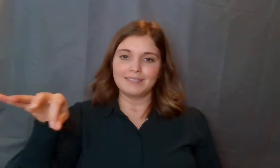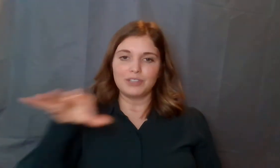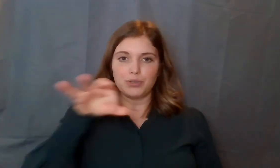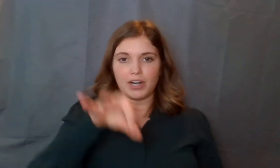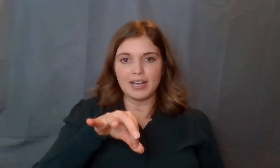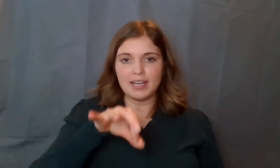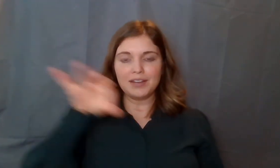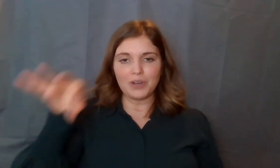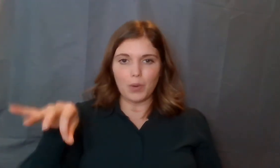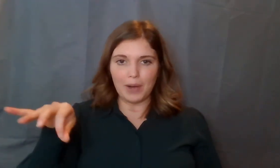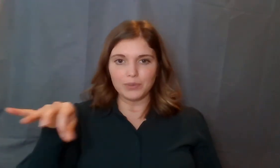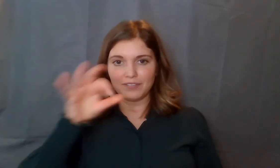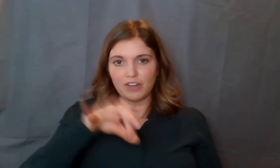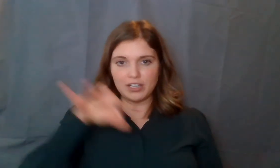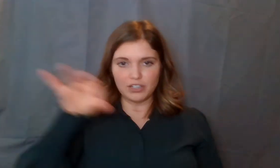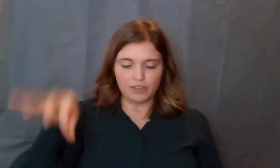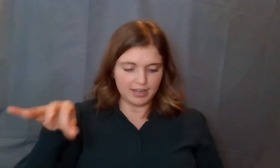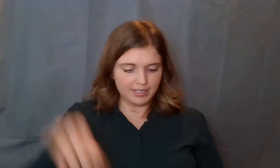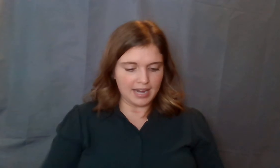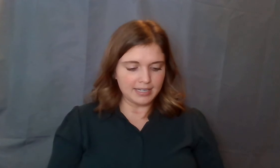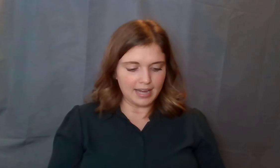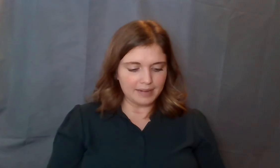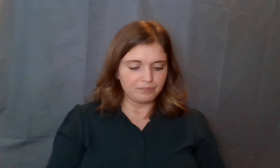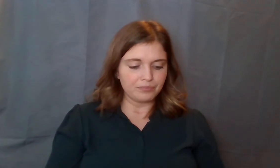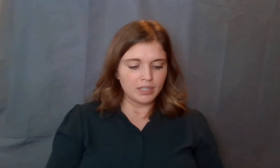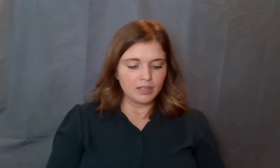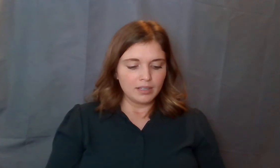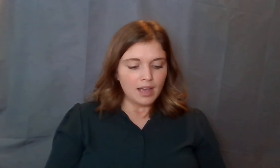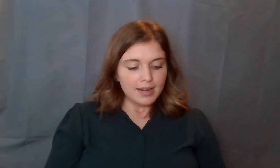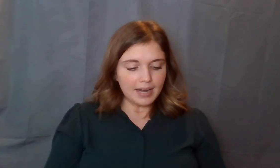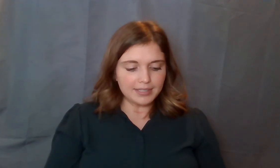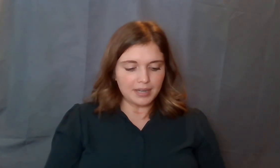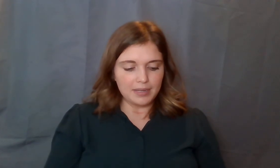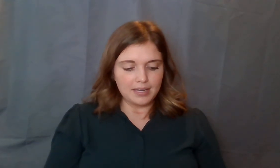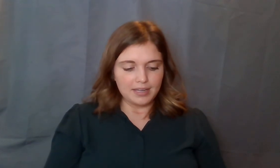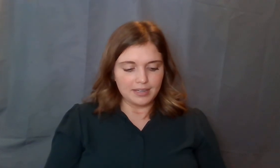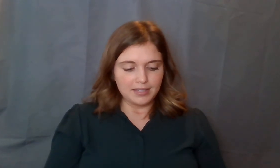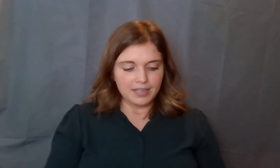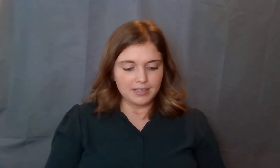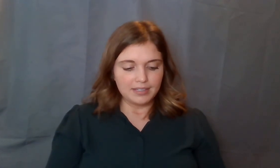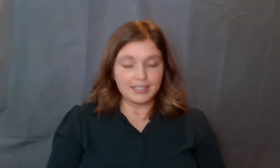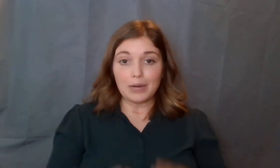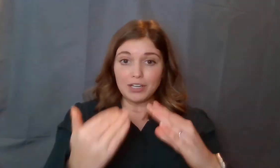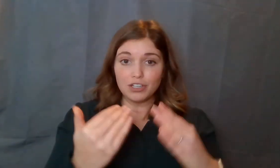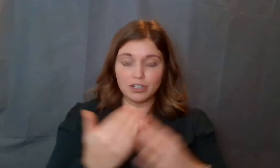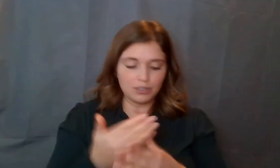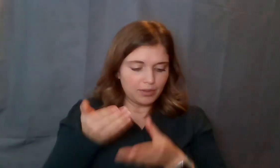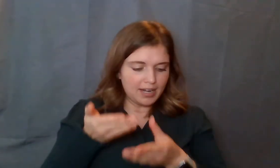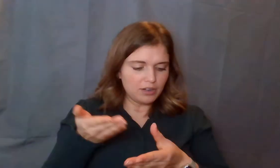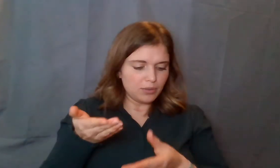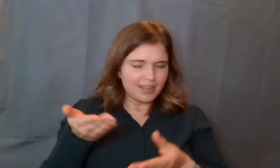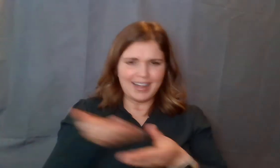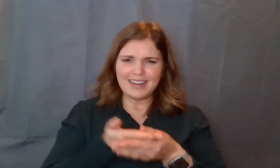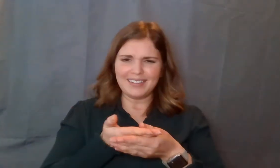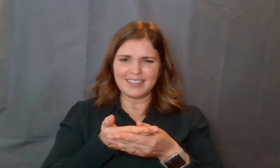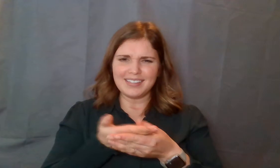You start in, go out. French fries, 99. Next up is sandwich. So they are doing it kind of like this,